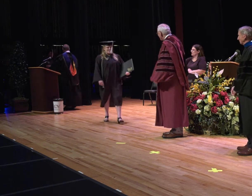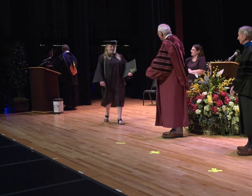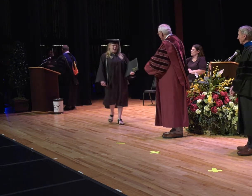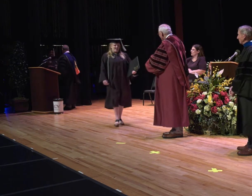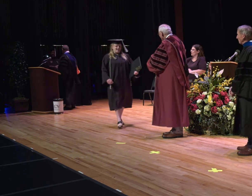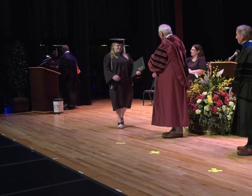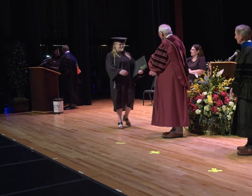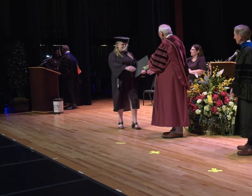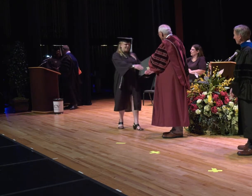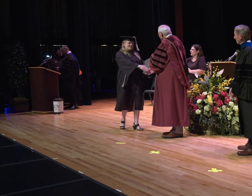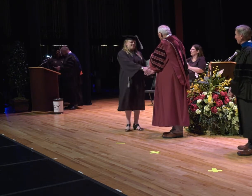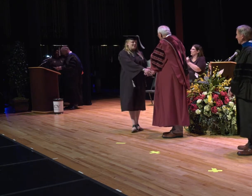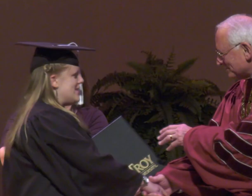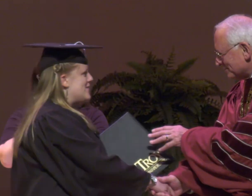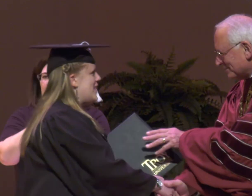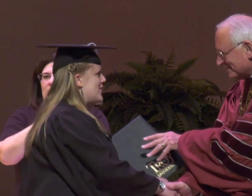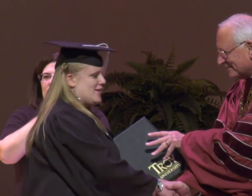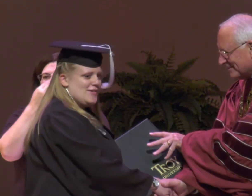Hello.